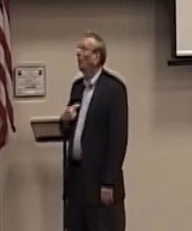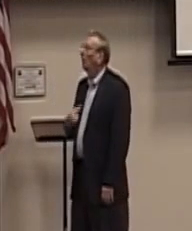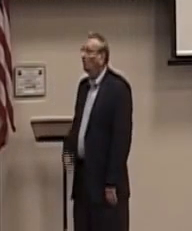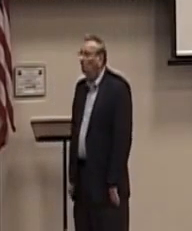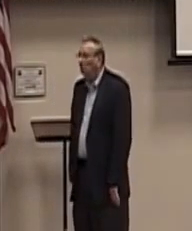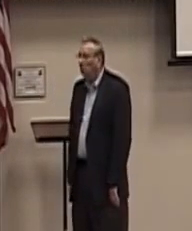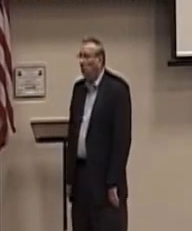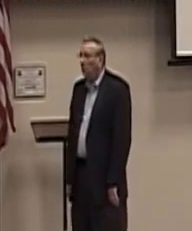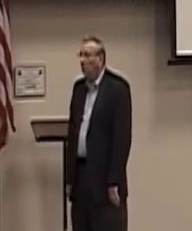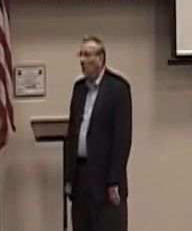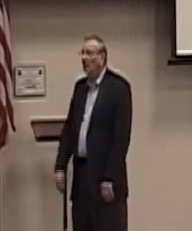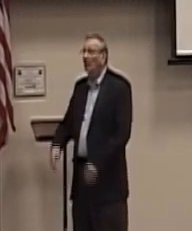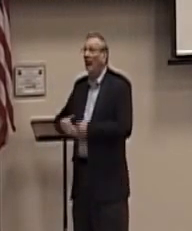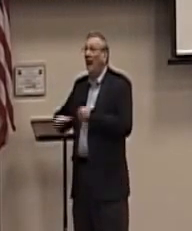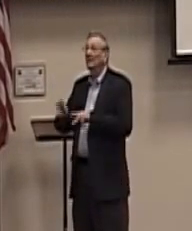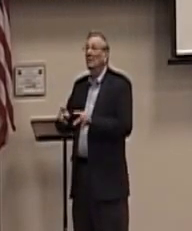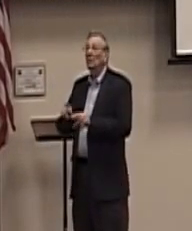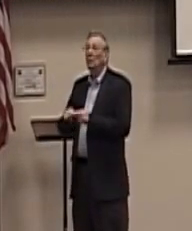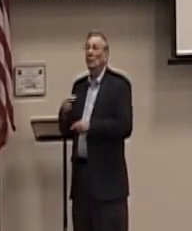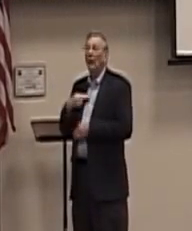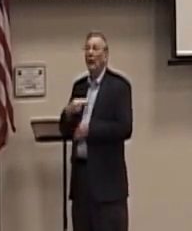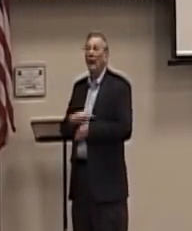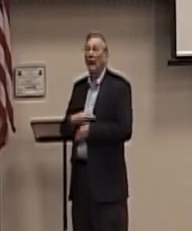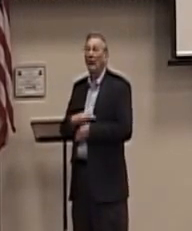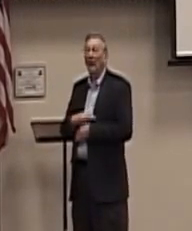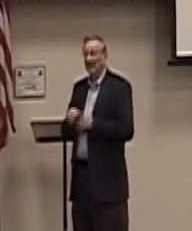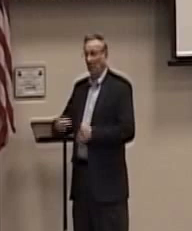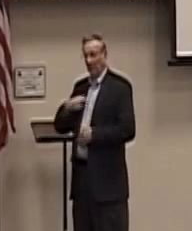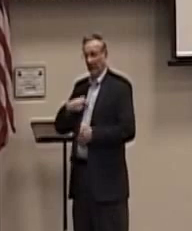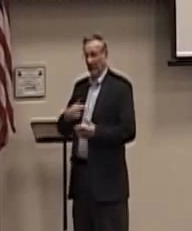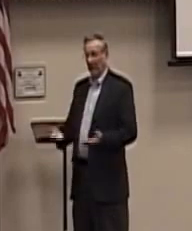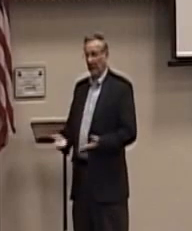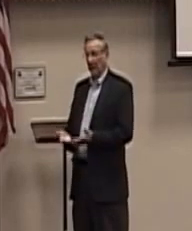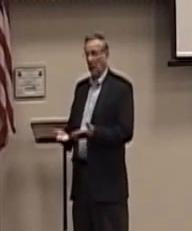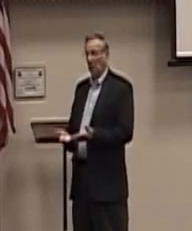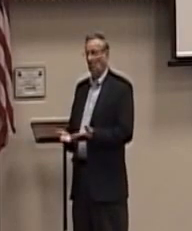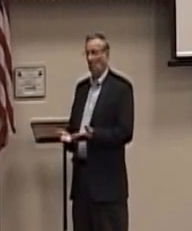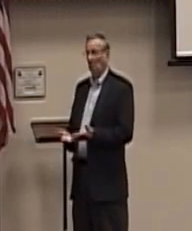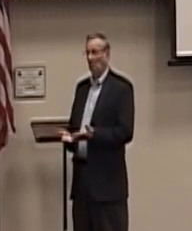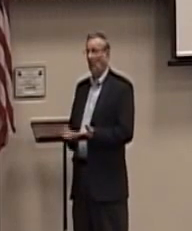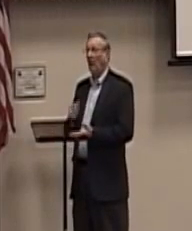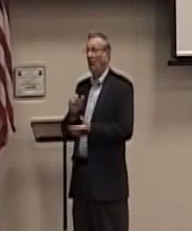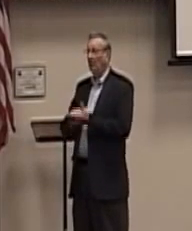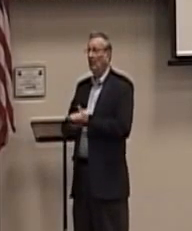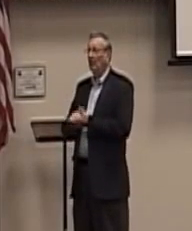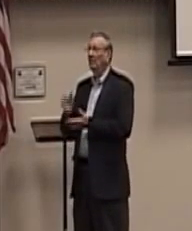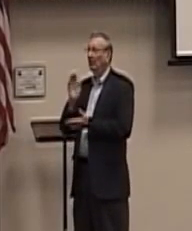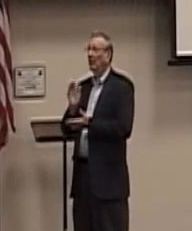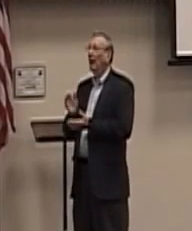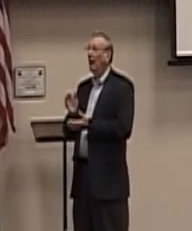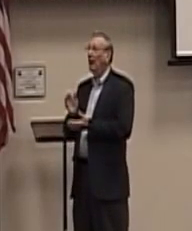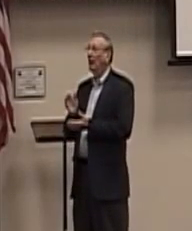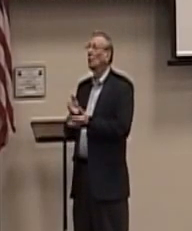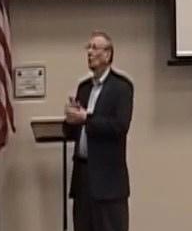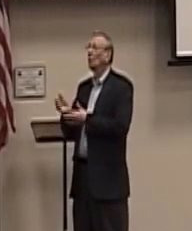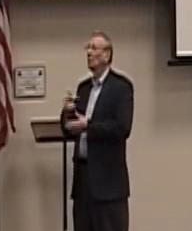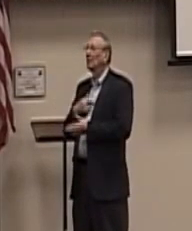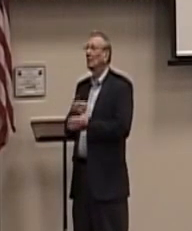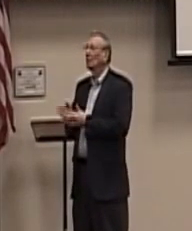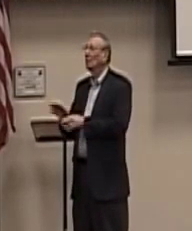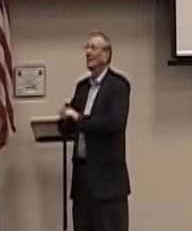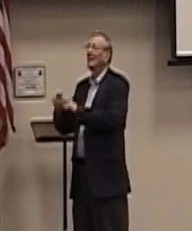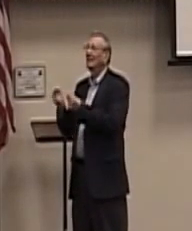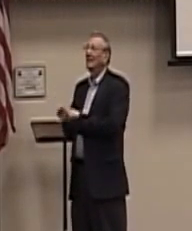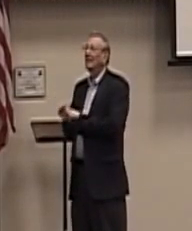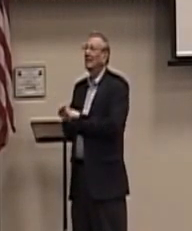God has sent people here, she writes. He sent me here. I believe that God will help them through me and through the rest of the team as